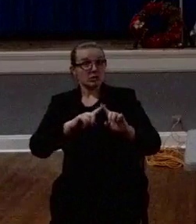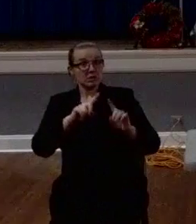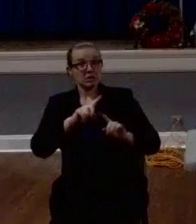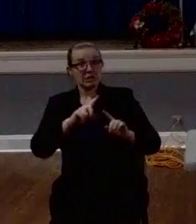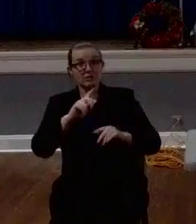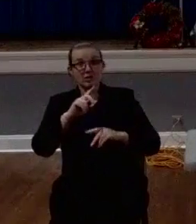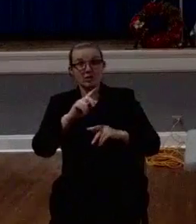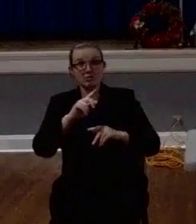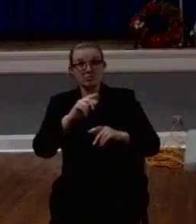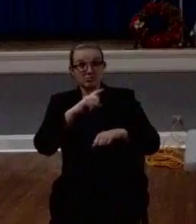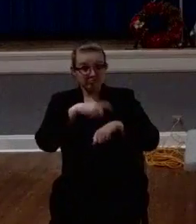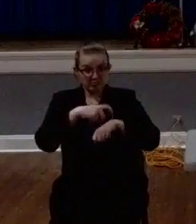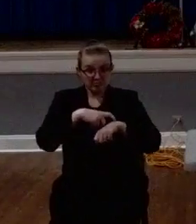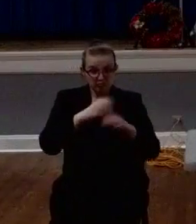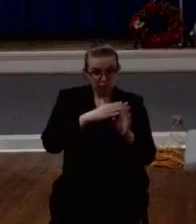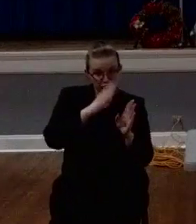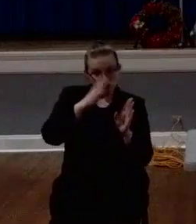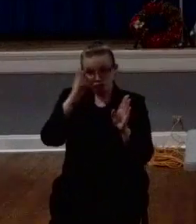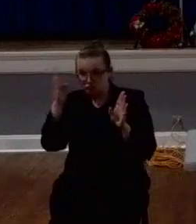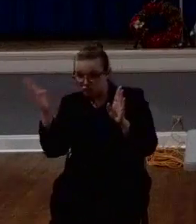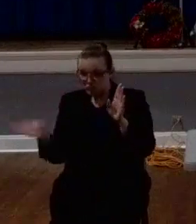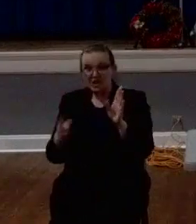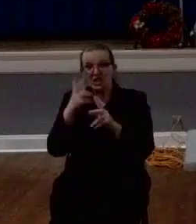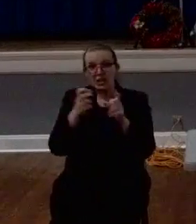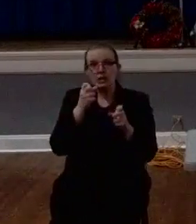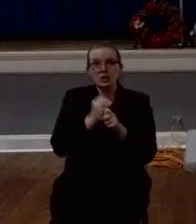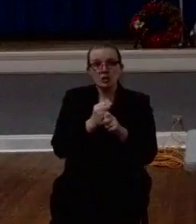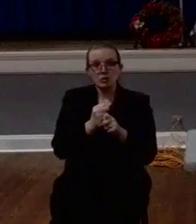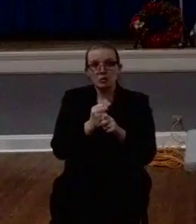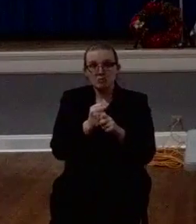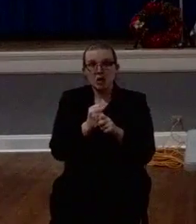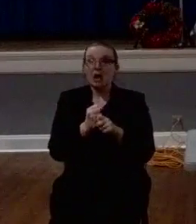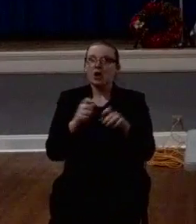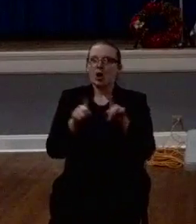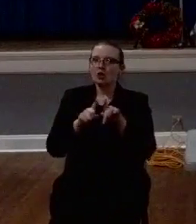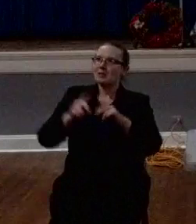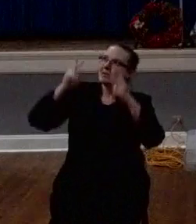set up in the park, as well as viewing things outside of the park.